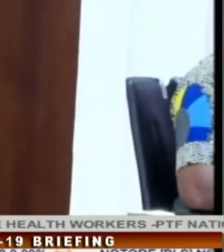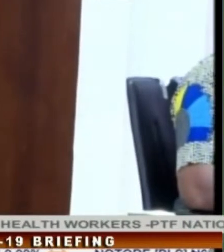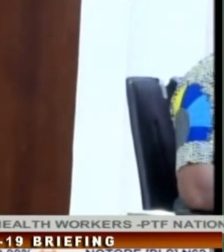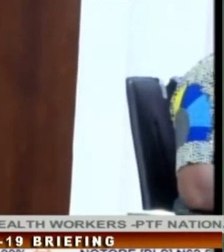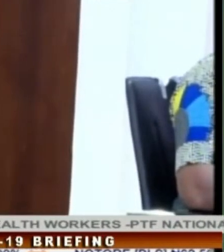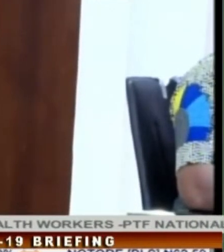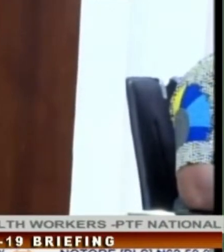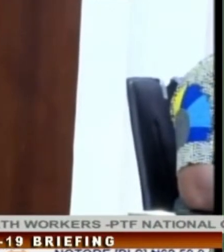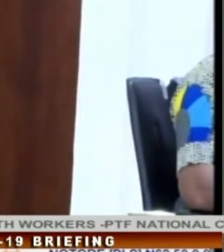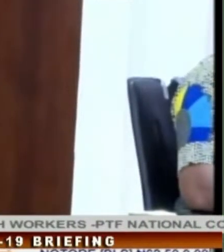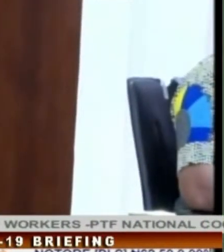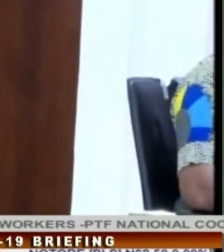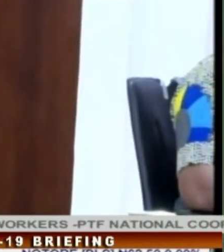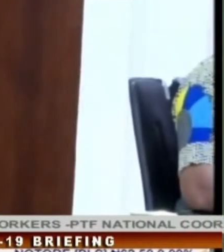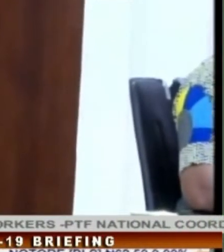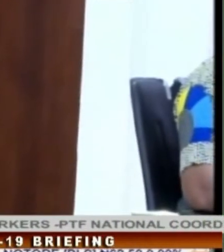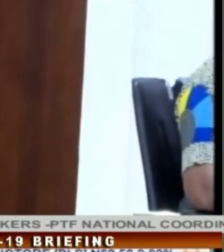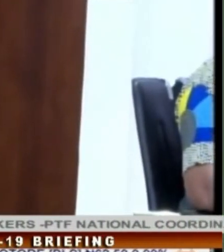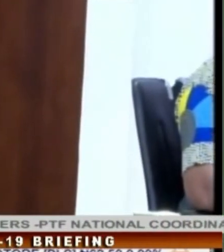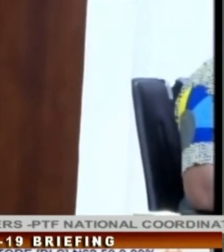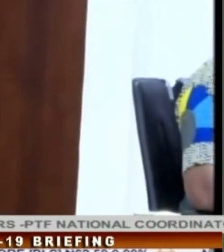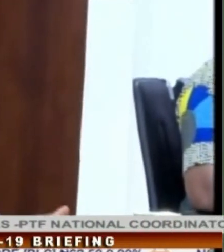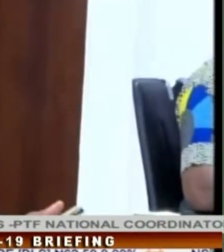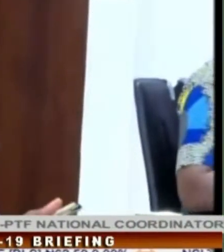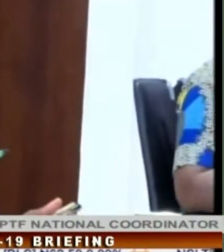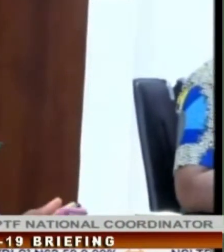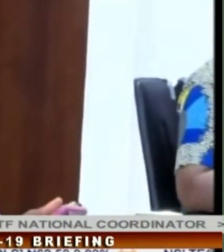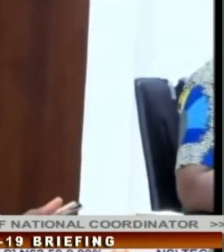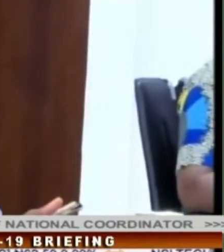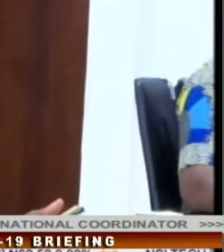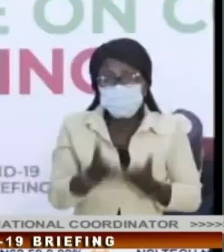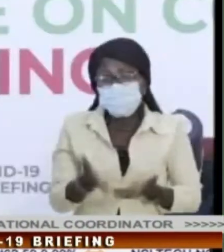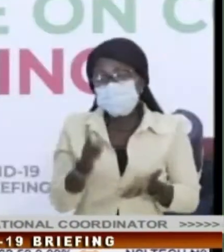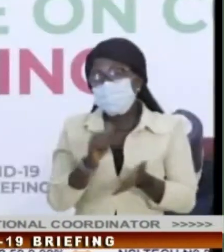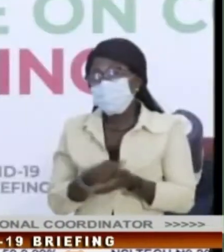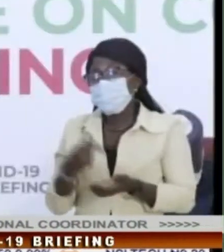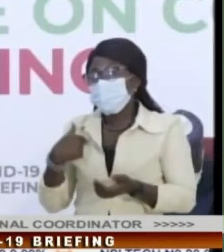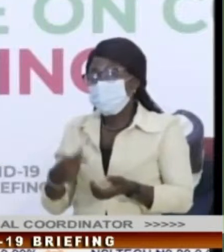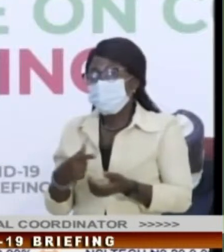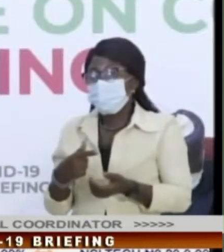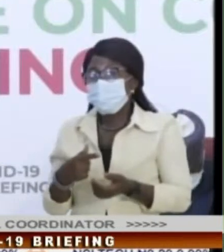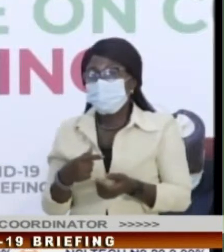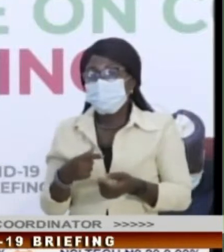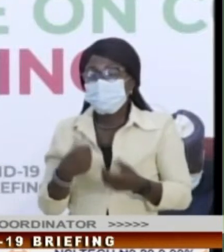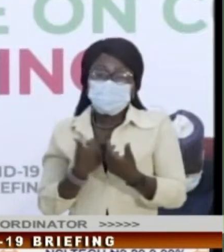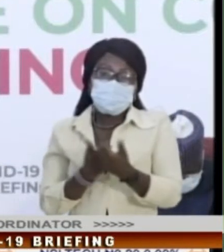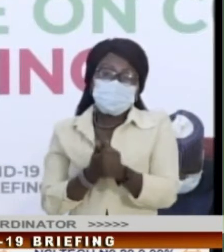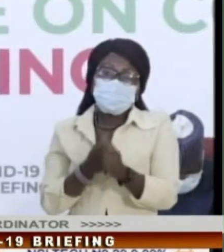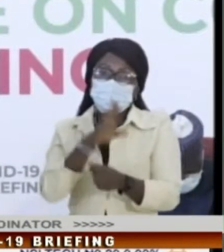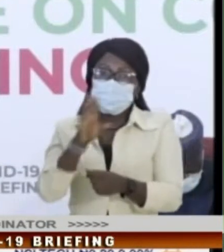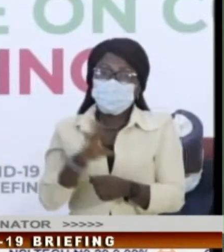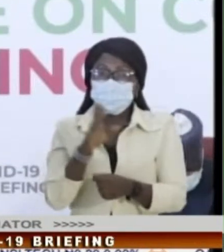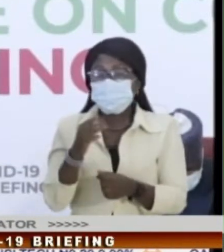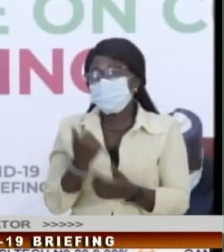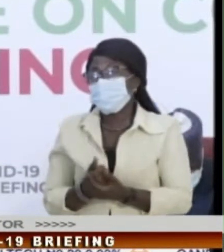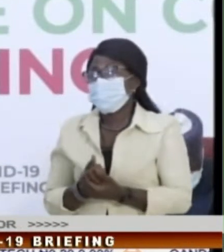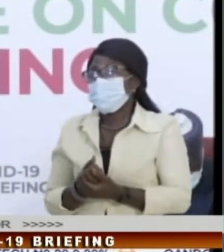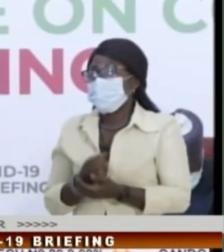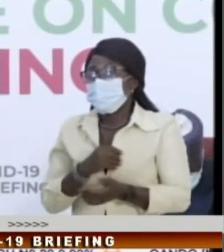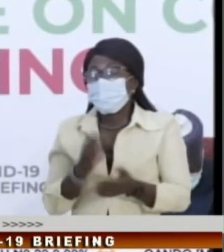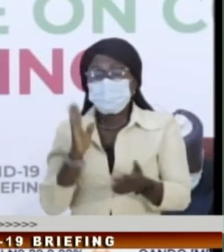will last. So this is information that will gradually become more